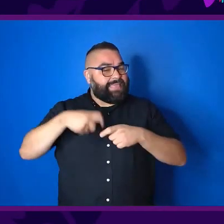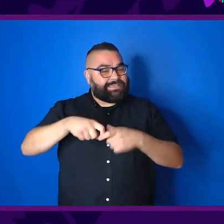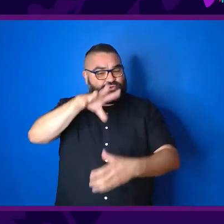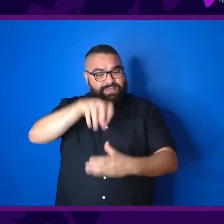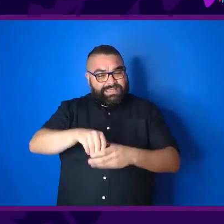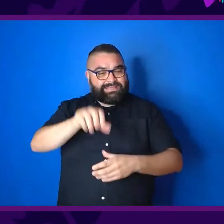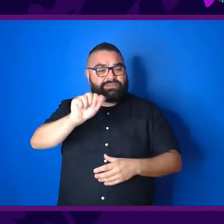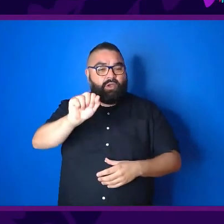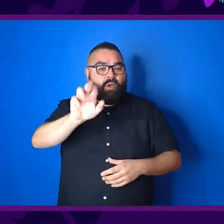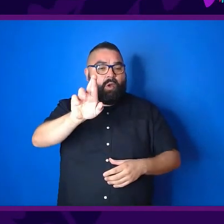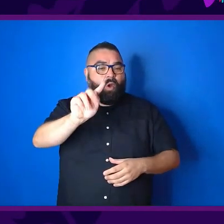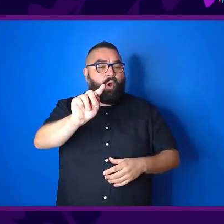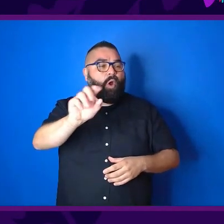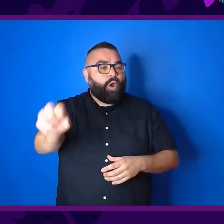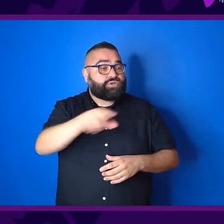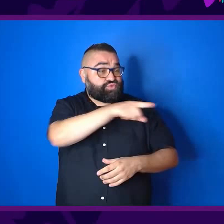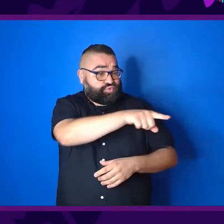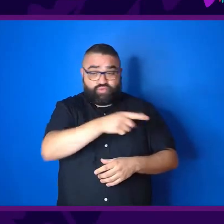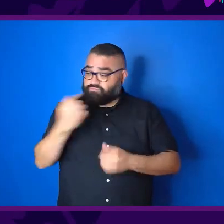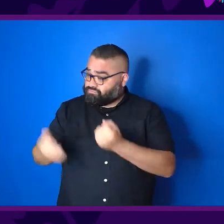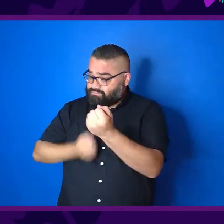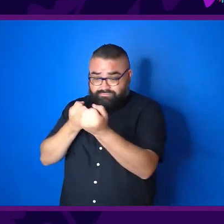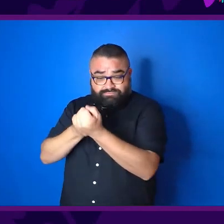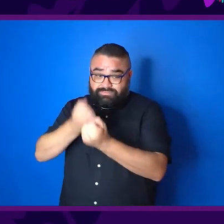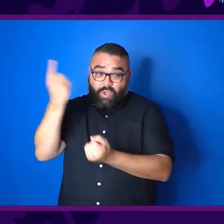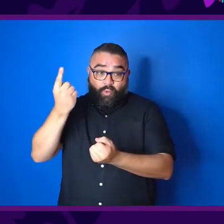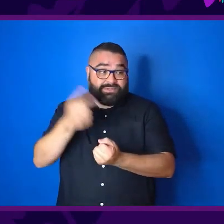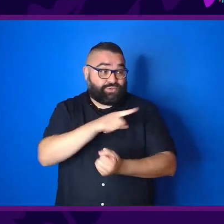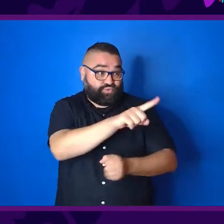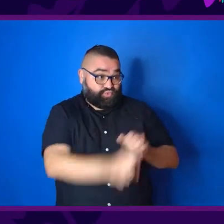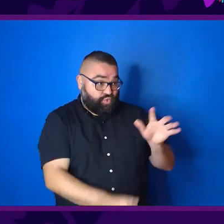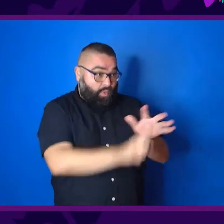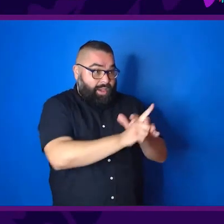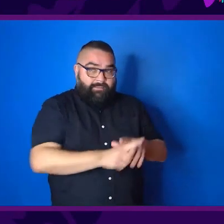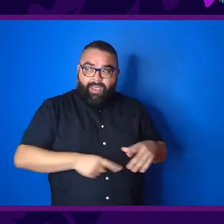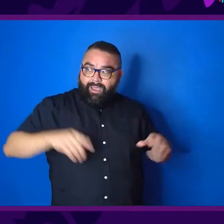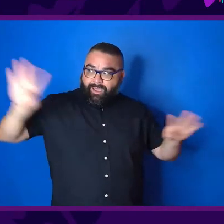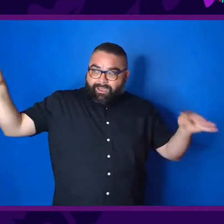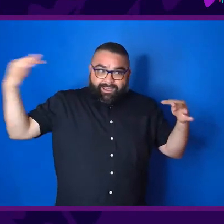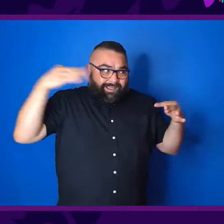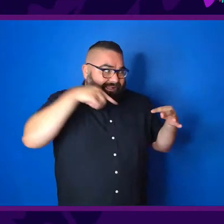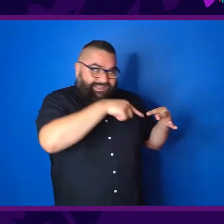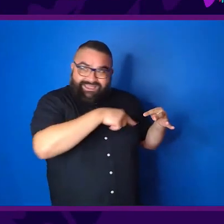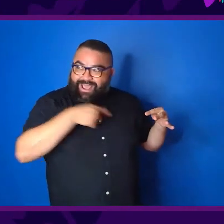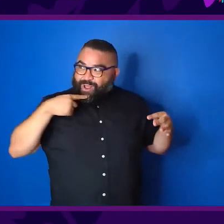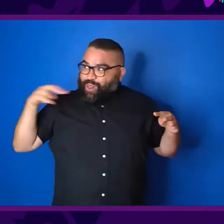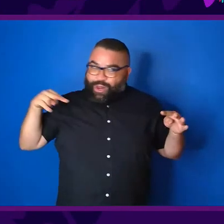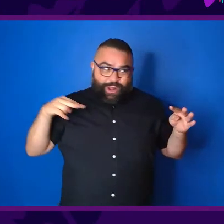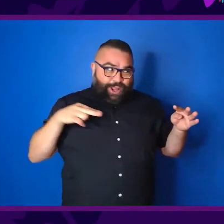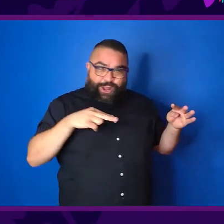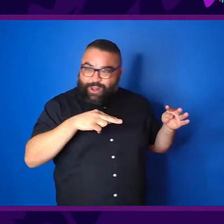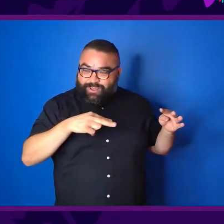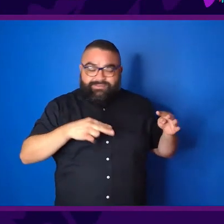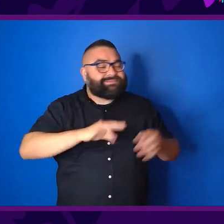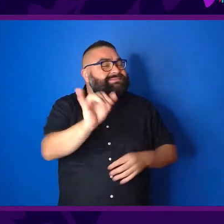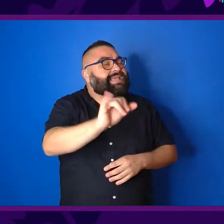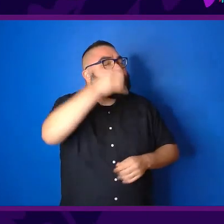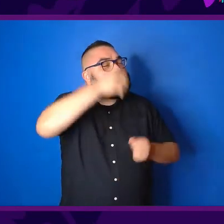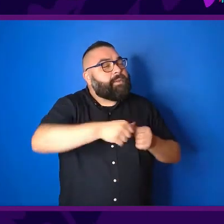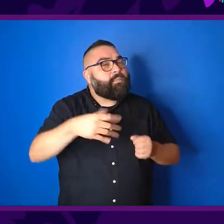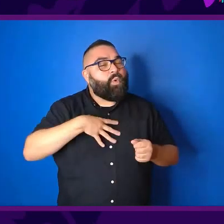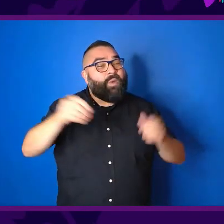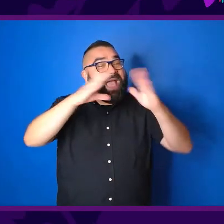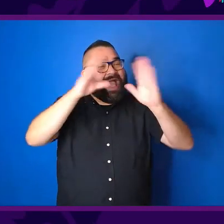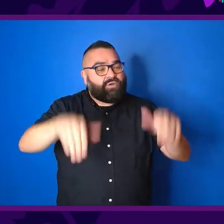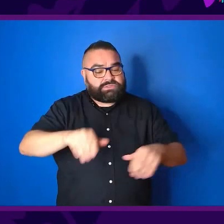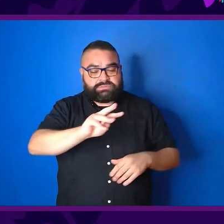have given us cred by being there. I remember you being at the Clinton White House for a screening of Mi Familia, and the countless